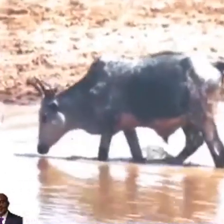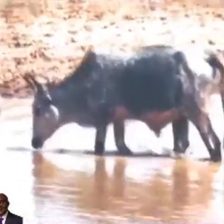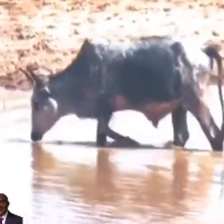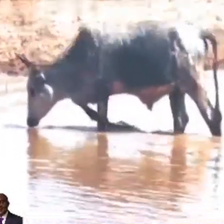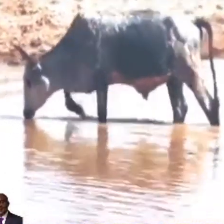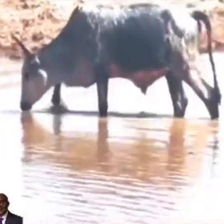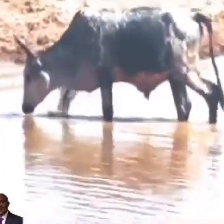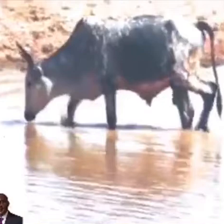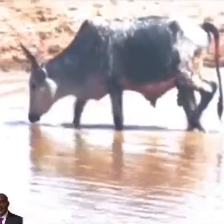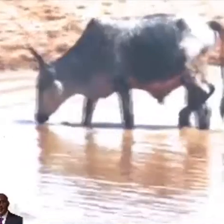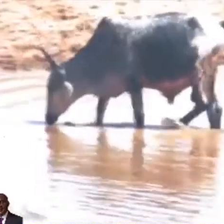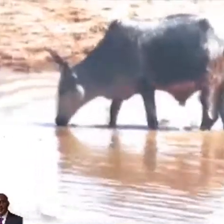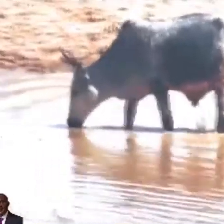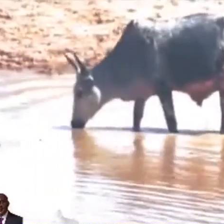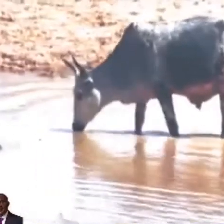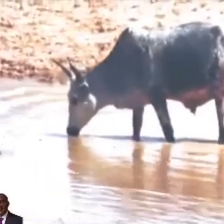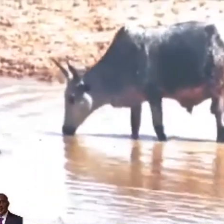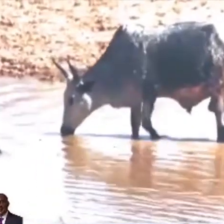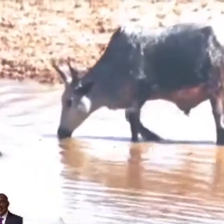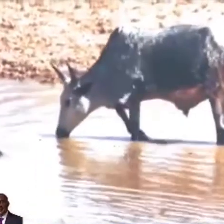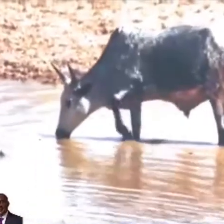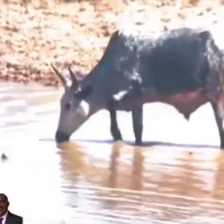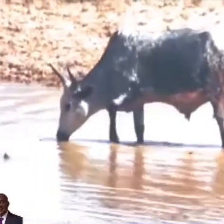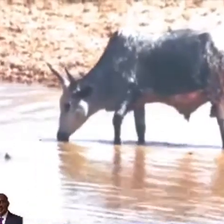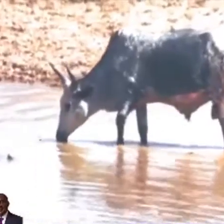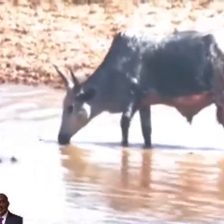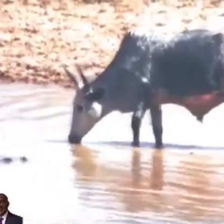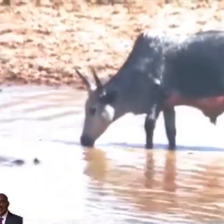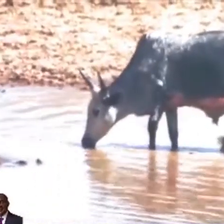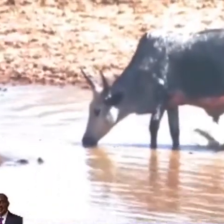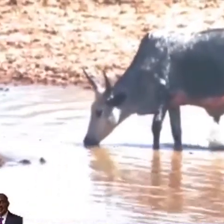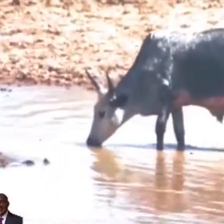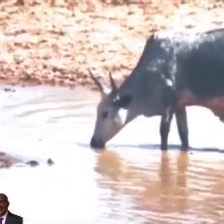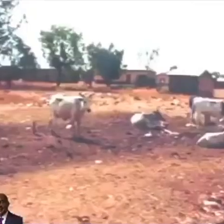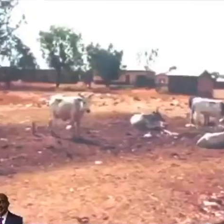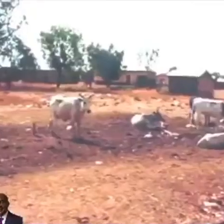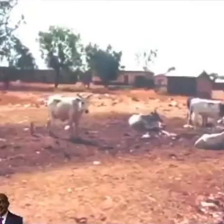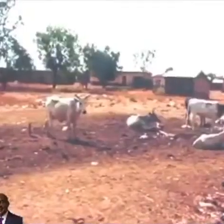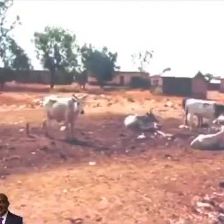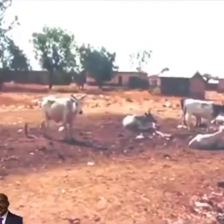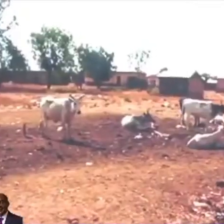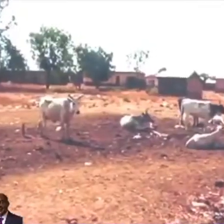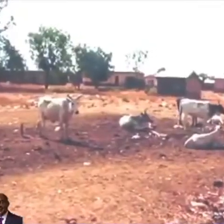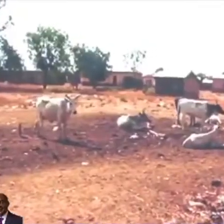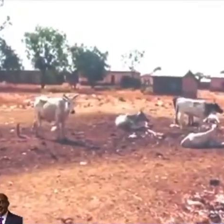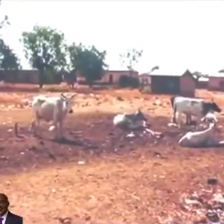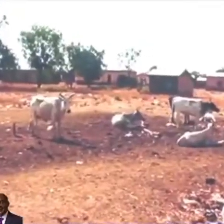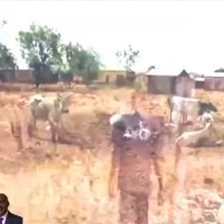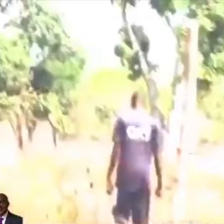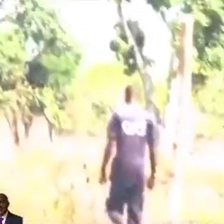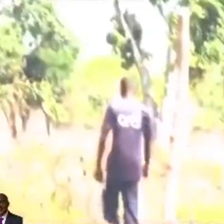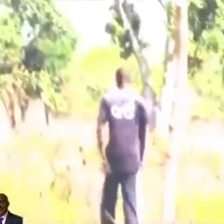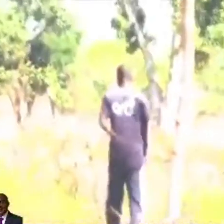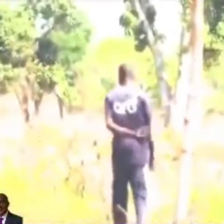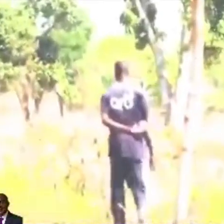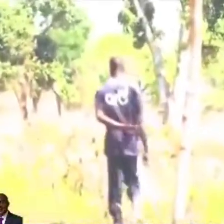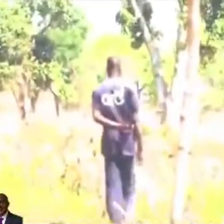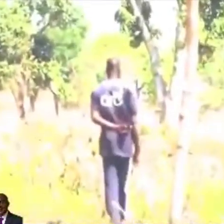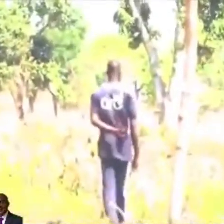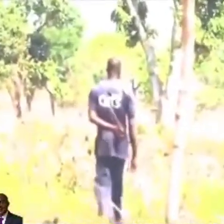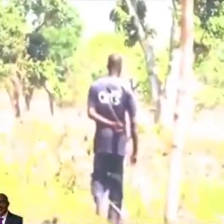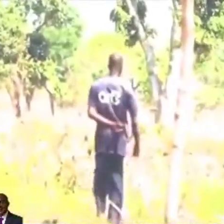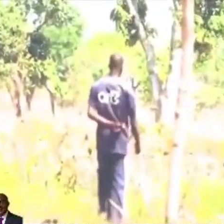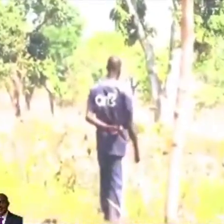to the past, as the cattle now have access to water and pasture, as a result of which the herdsmen no